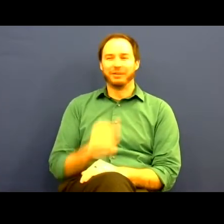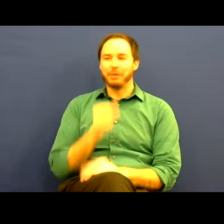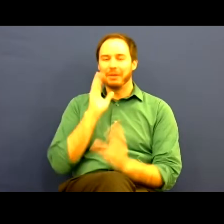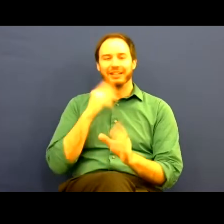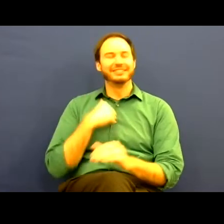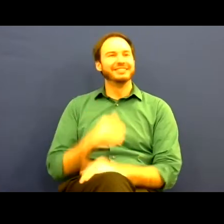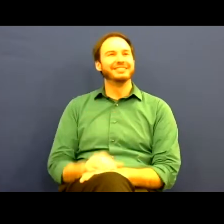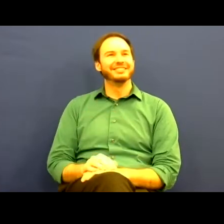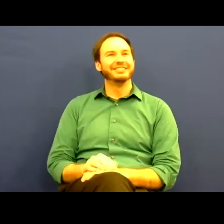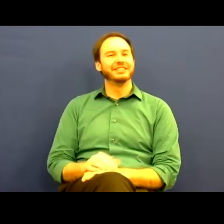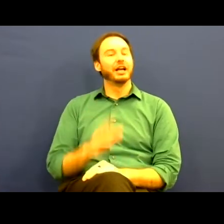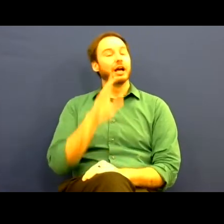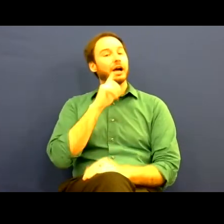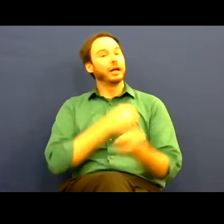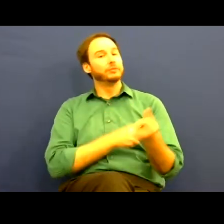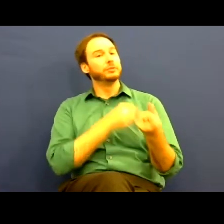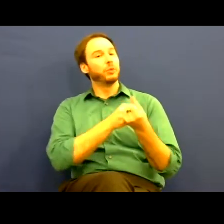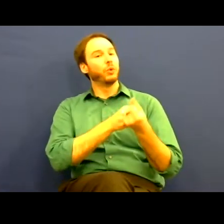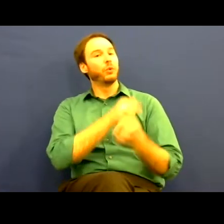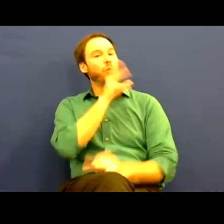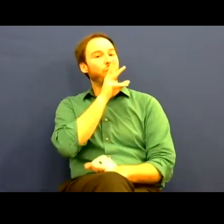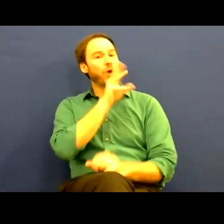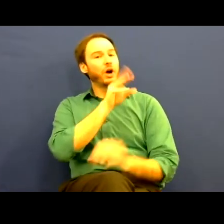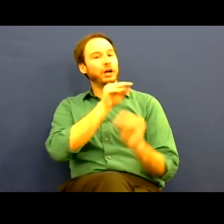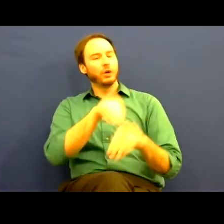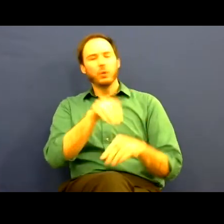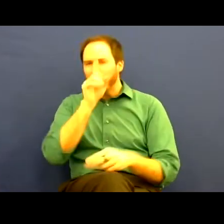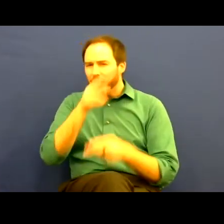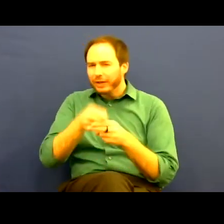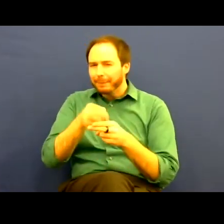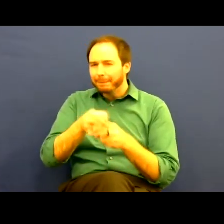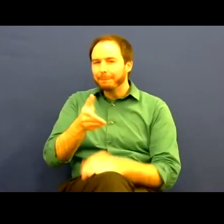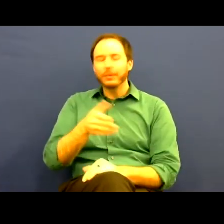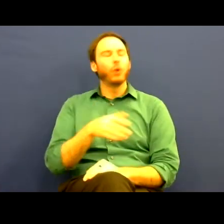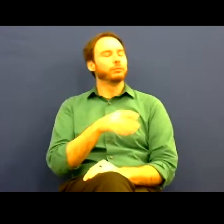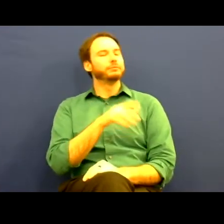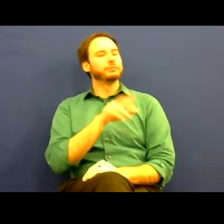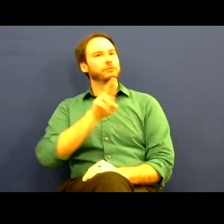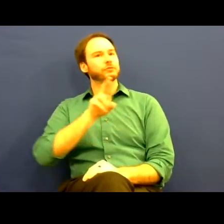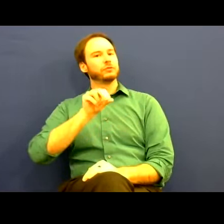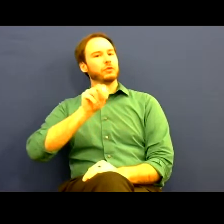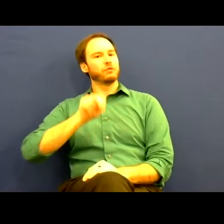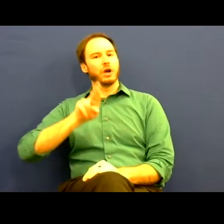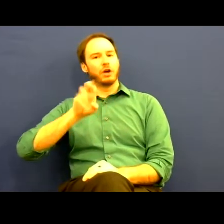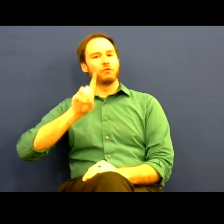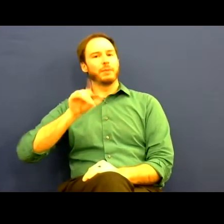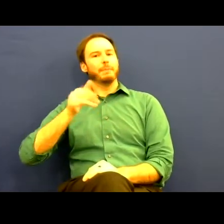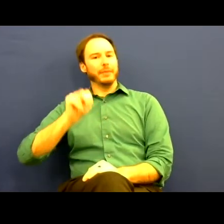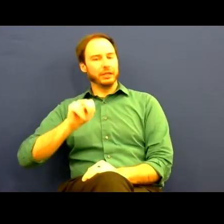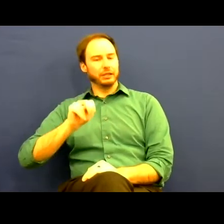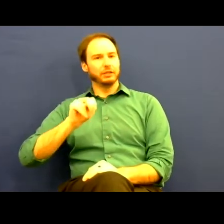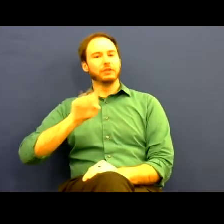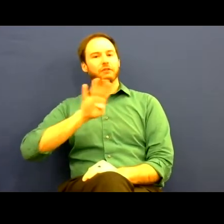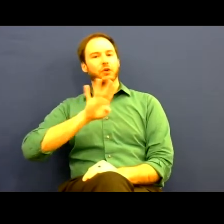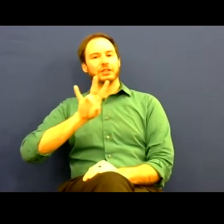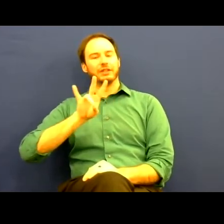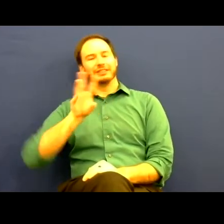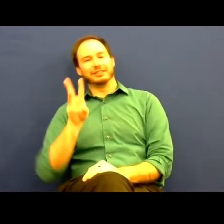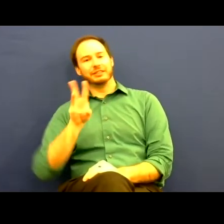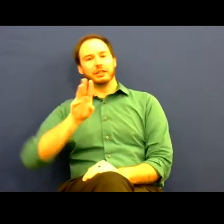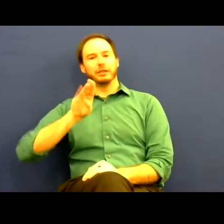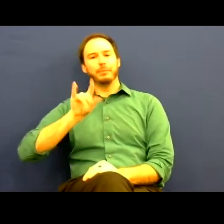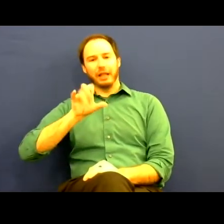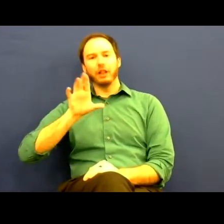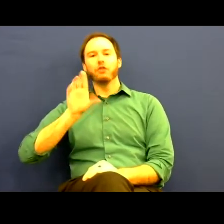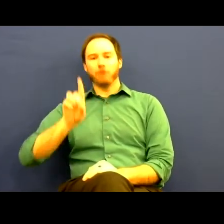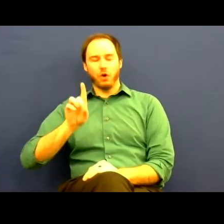Hi, I'm in favor of the water and, You please state your name. Sorry. Rod Redmond, Okay, thank you. 476 Middle Road.